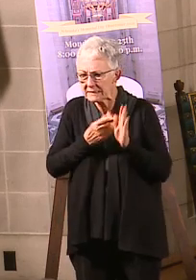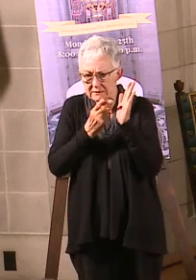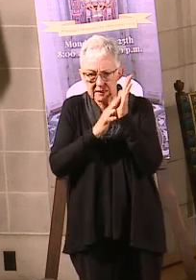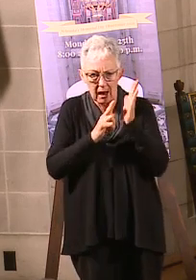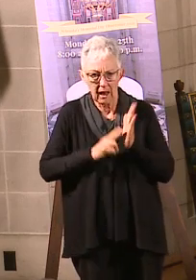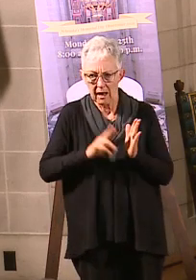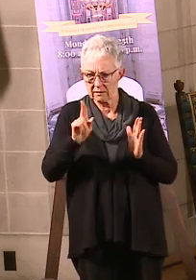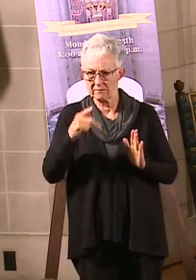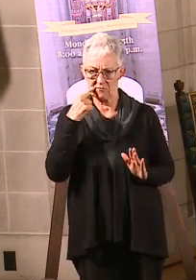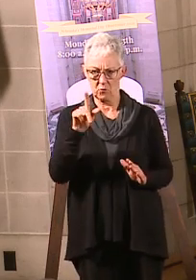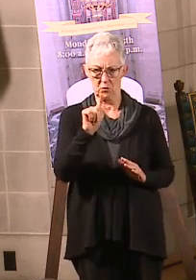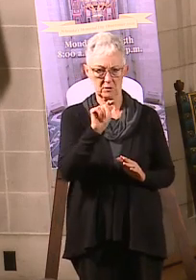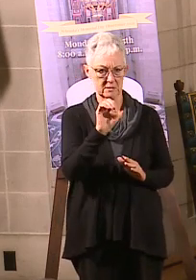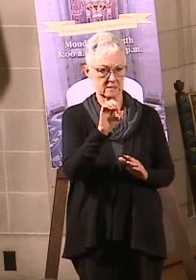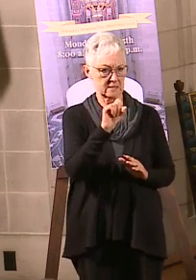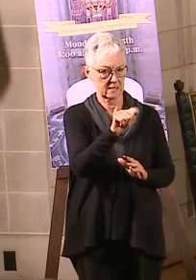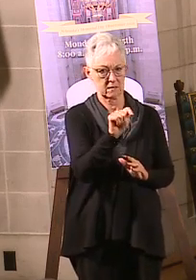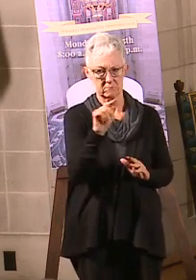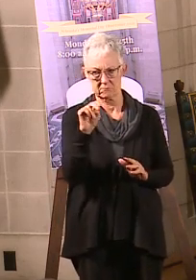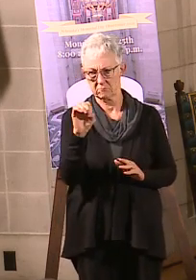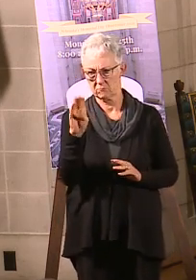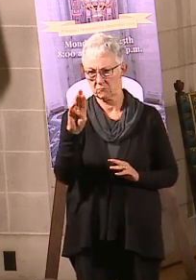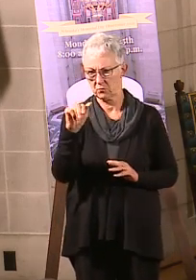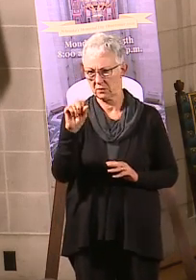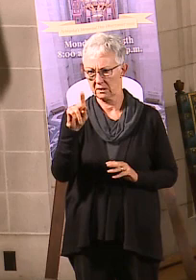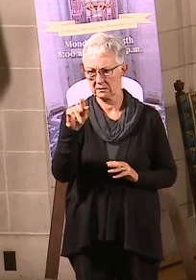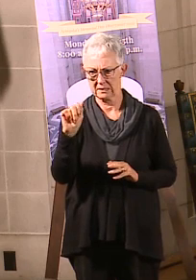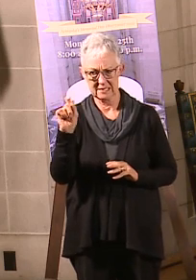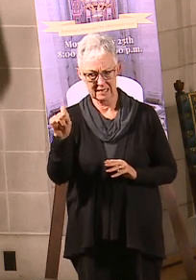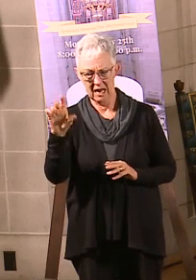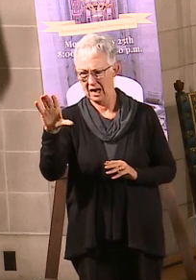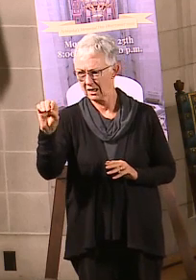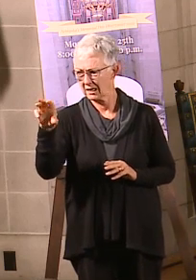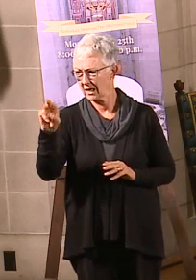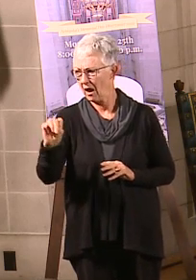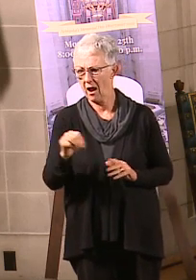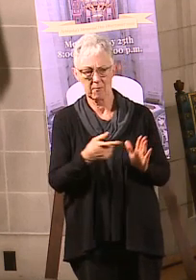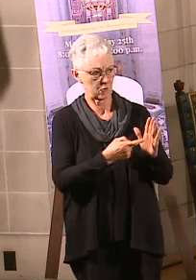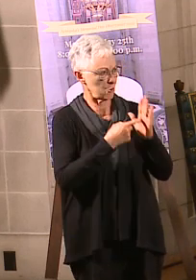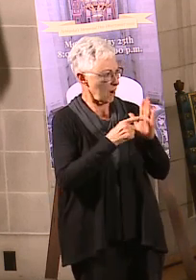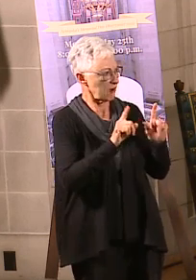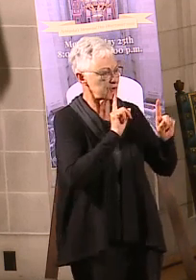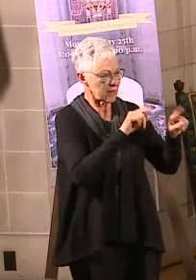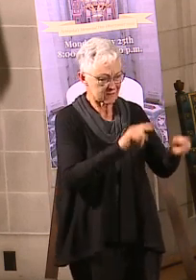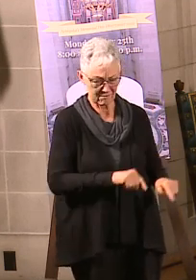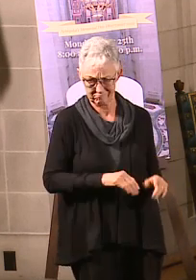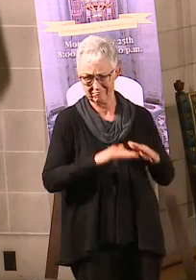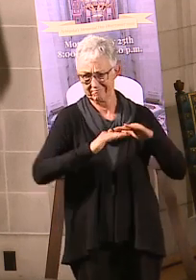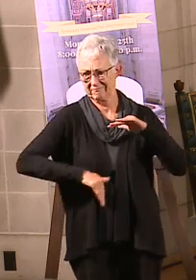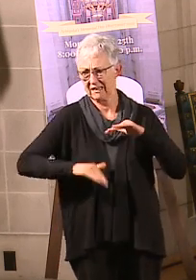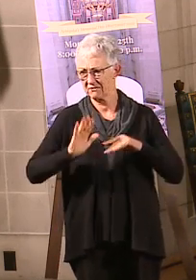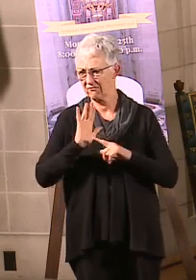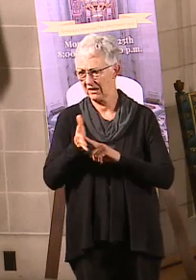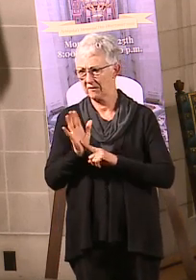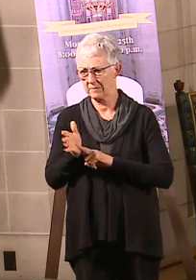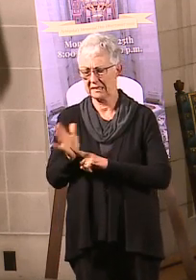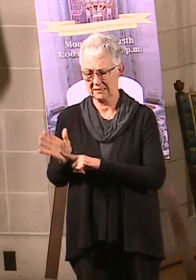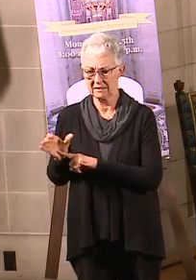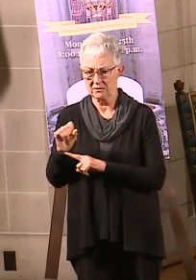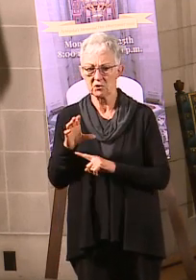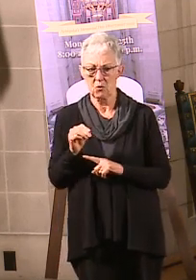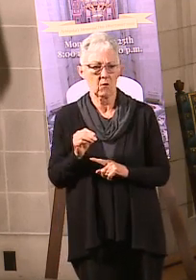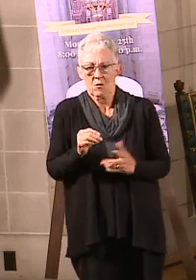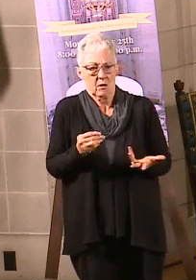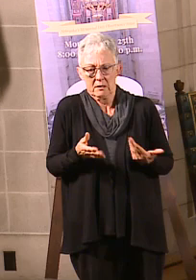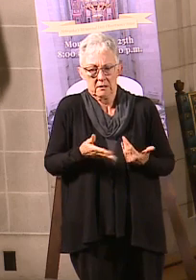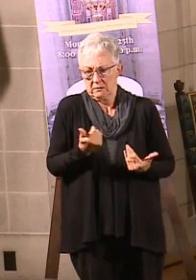already. Testnebraska.com. Go sign up. Assessment takes less than 5 minutes. You'll be asked a number of questions. It is